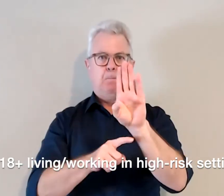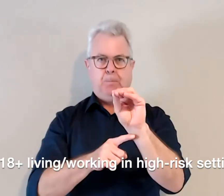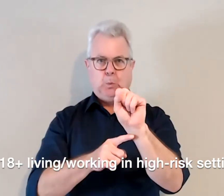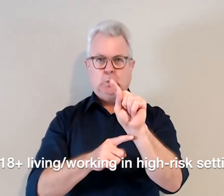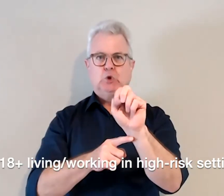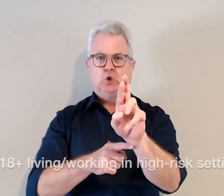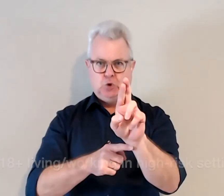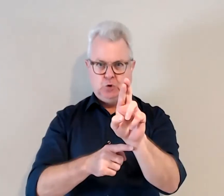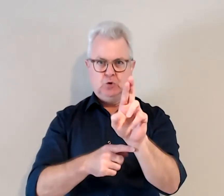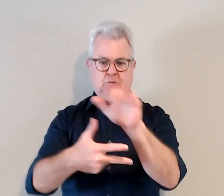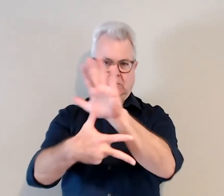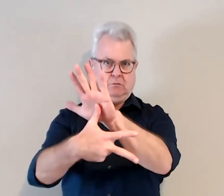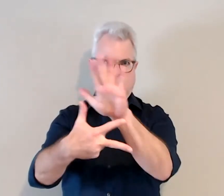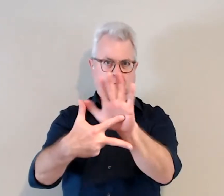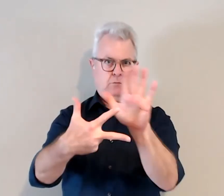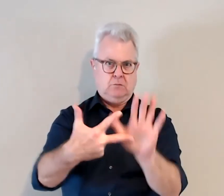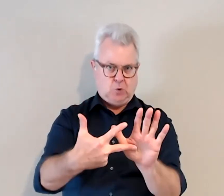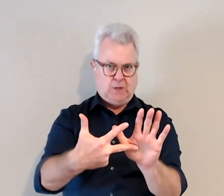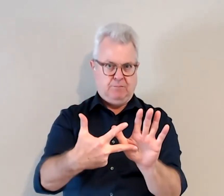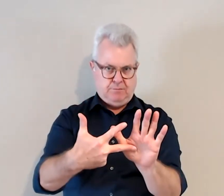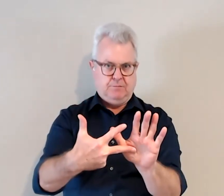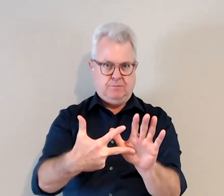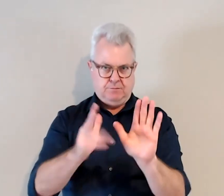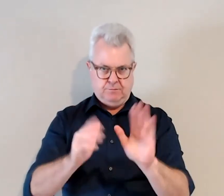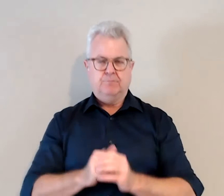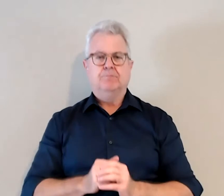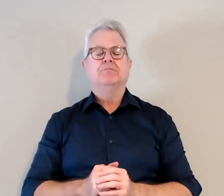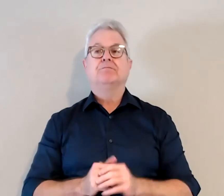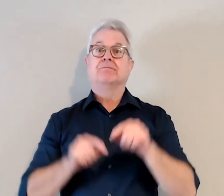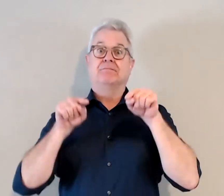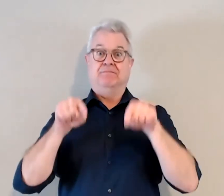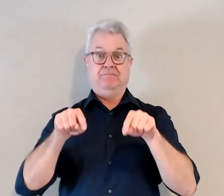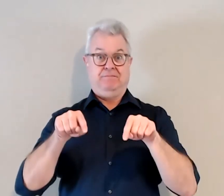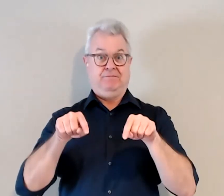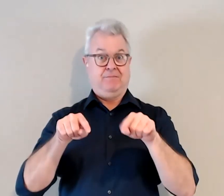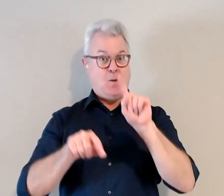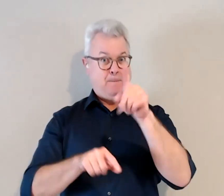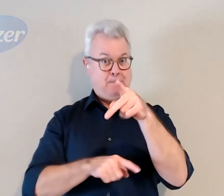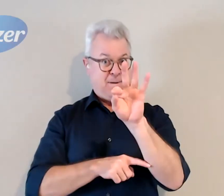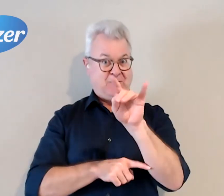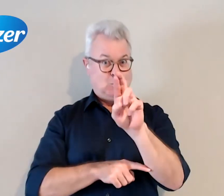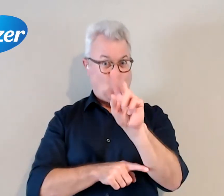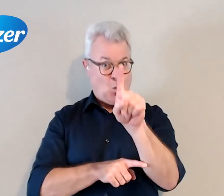are recommended also to go get their booster as well. So those are the 3 categories.